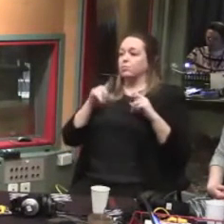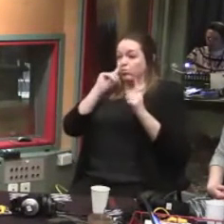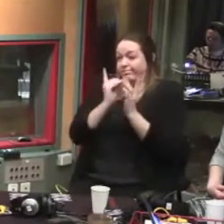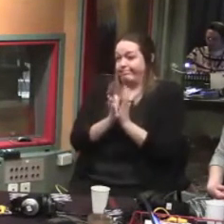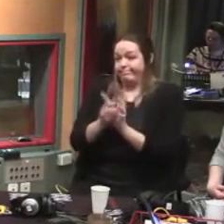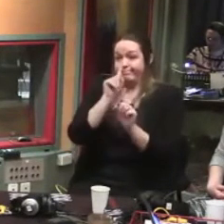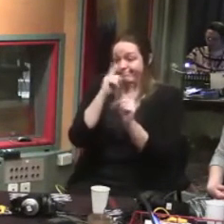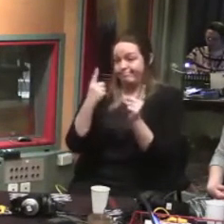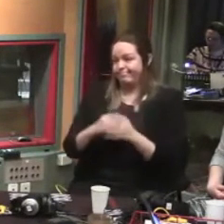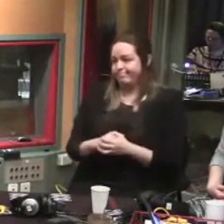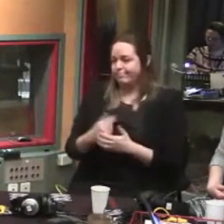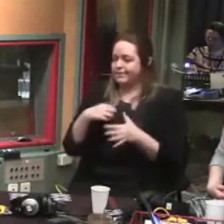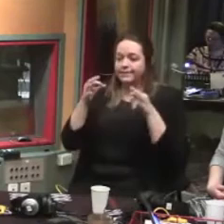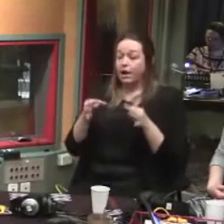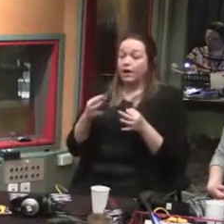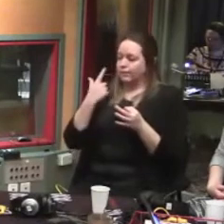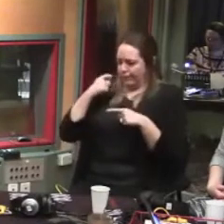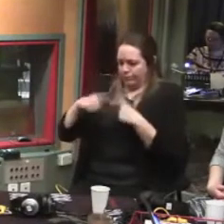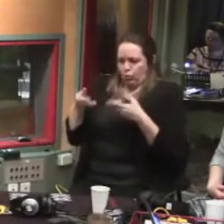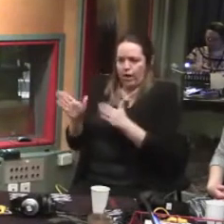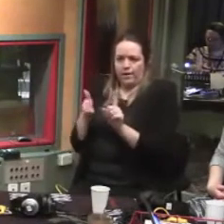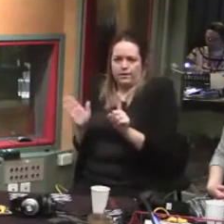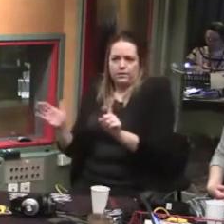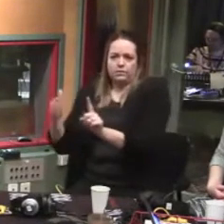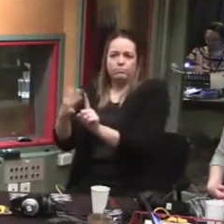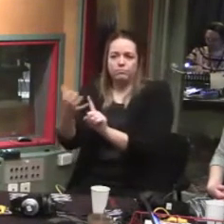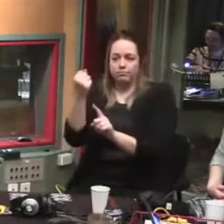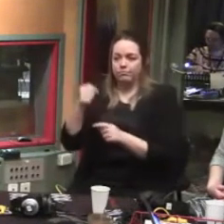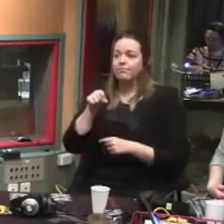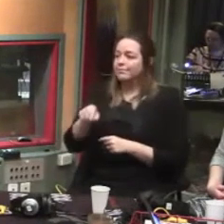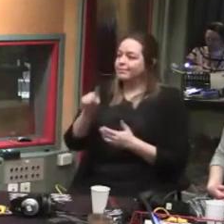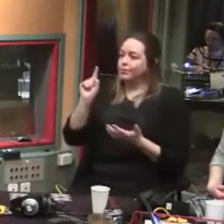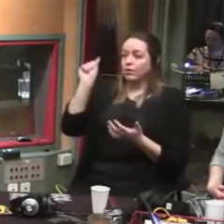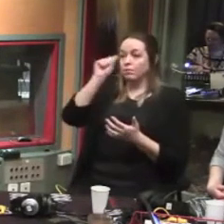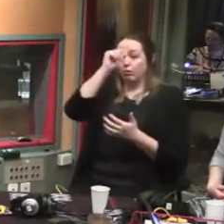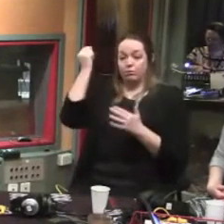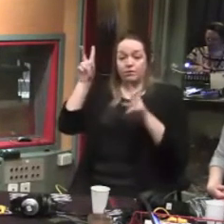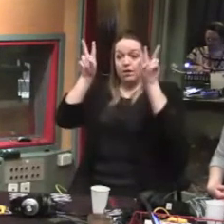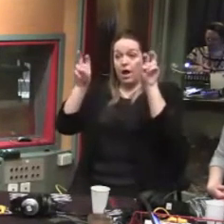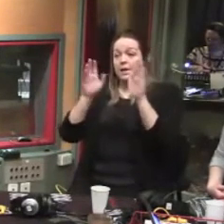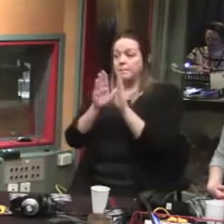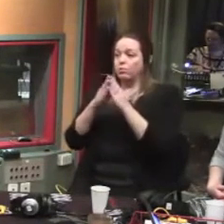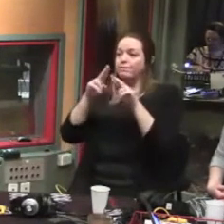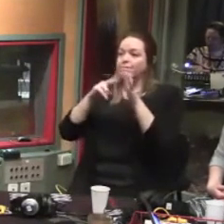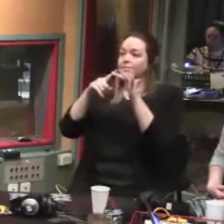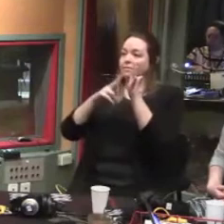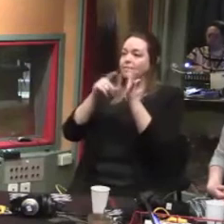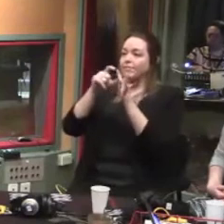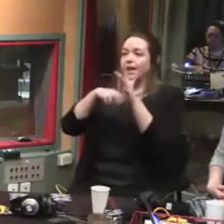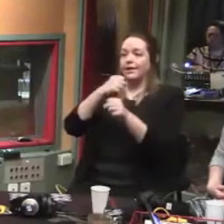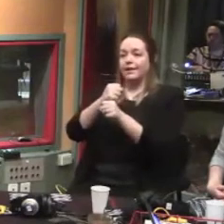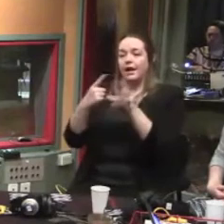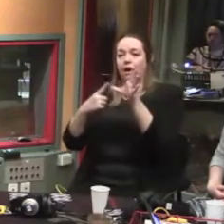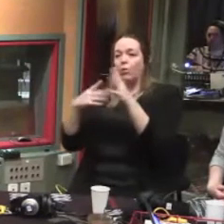I decided that I had to find a different way, and that really is the purpose of the title of the book. I mean, it's a bit of a play, that